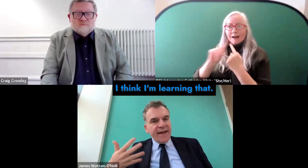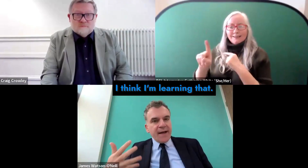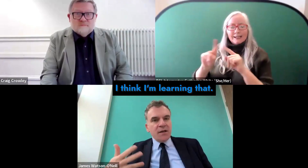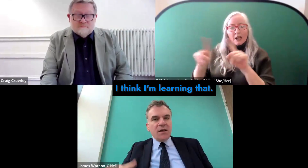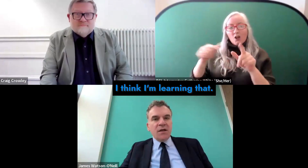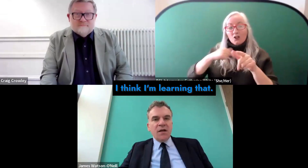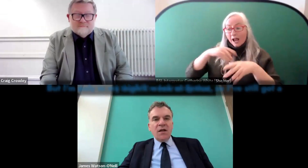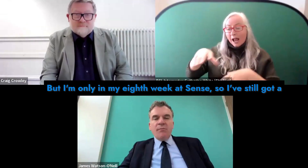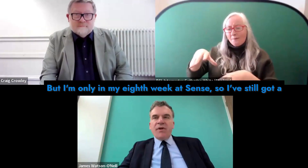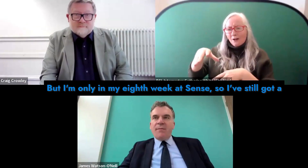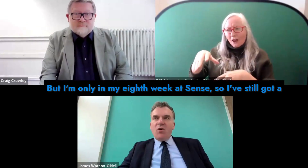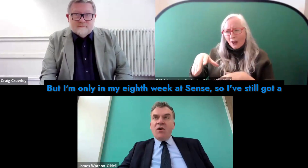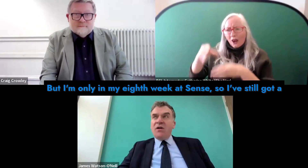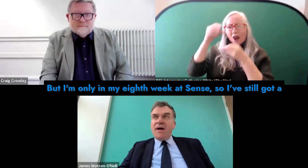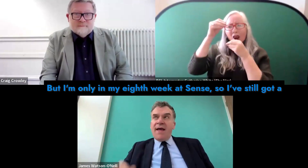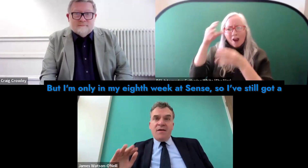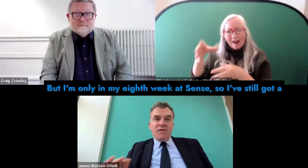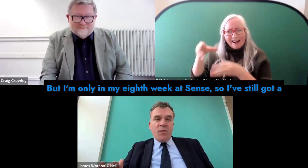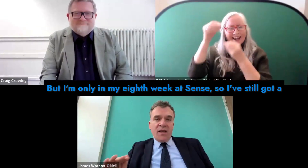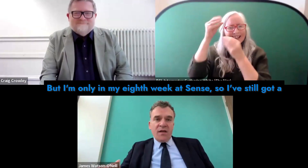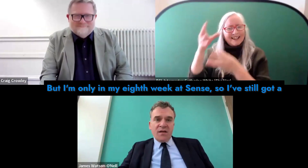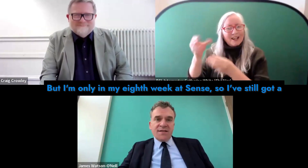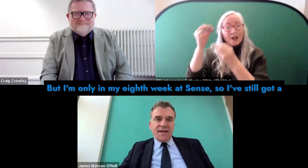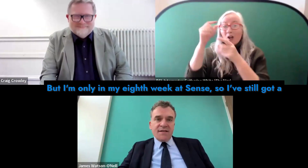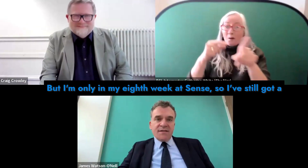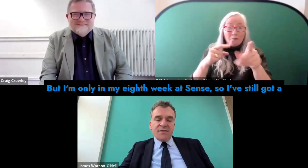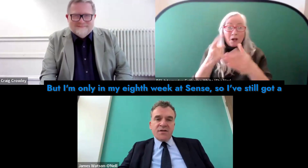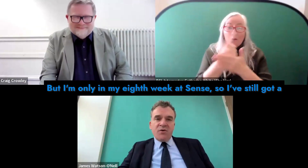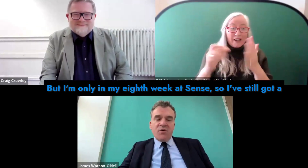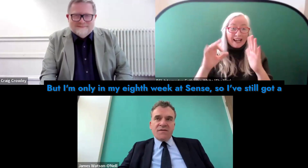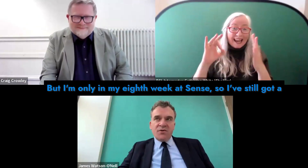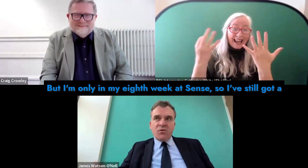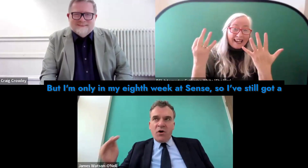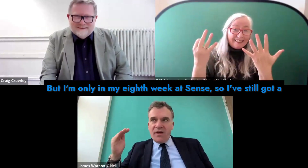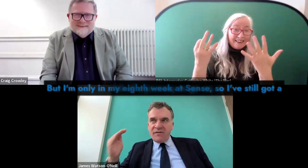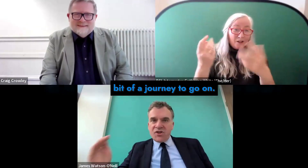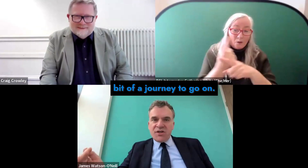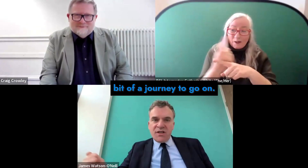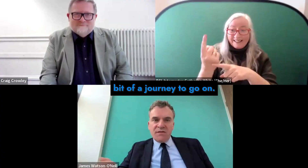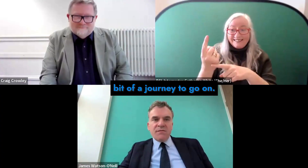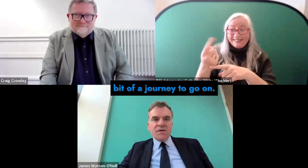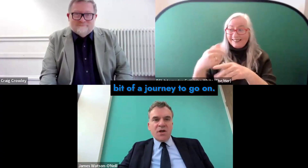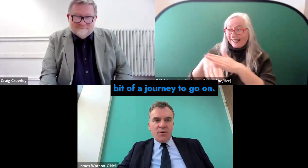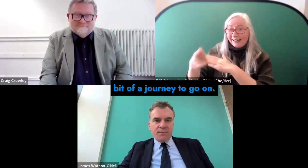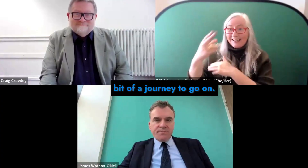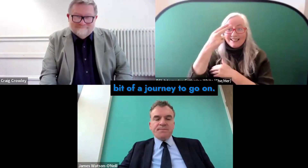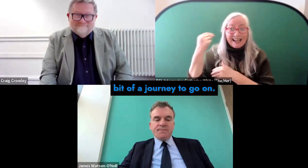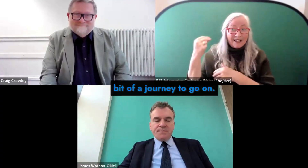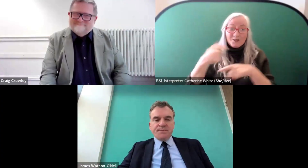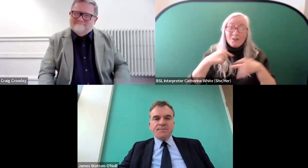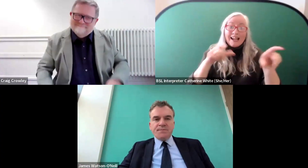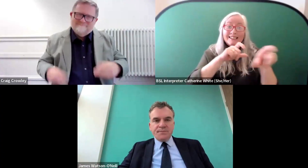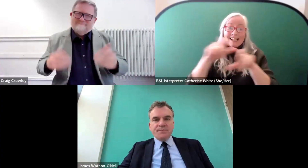I'm learning that, but I'm only in my 8th week at Sense, so I've still got a bit of a journey to go